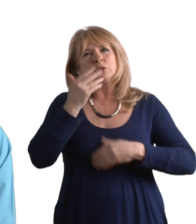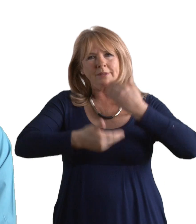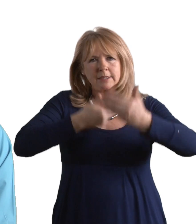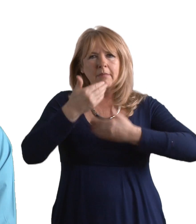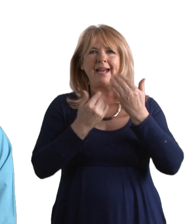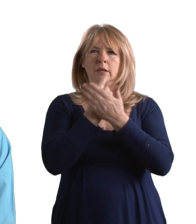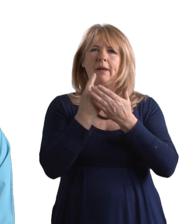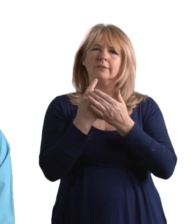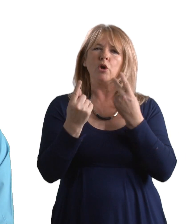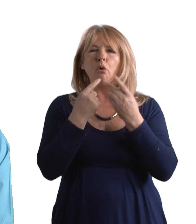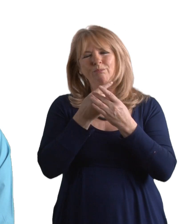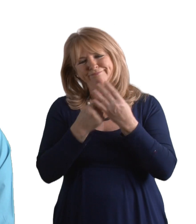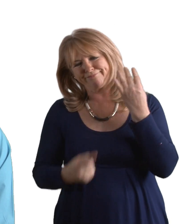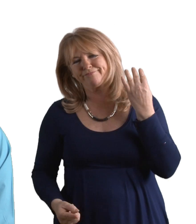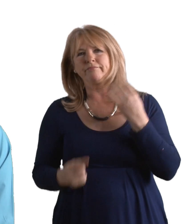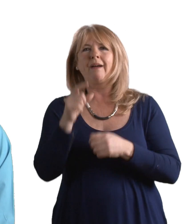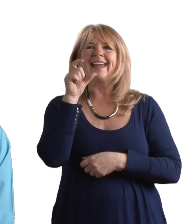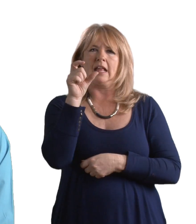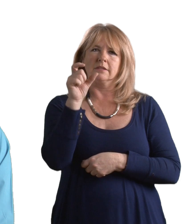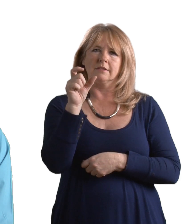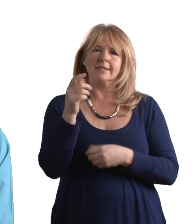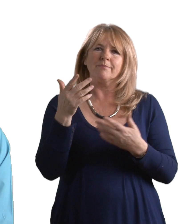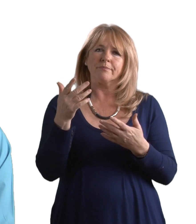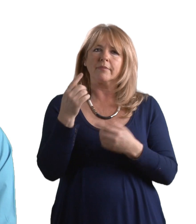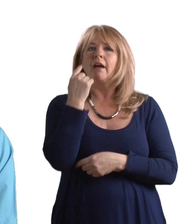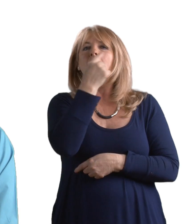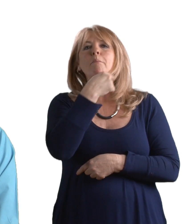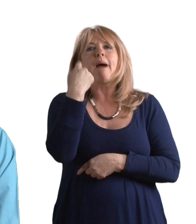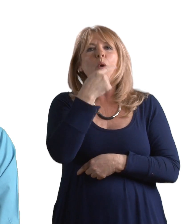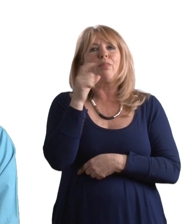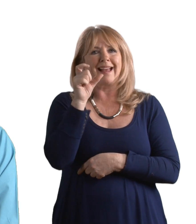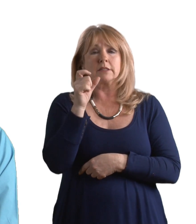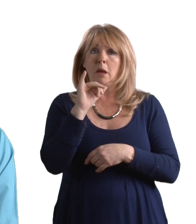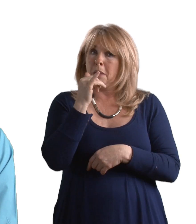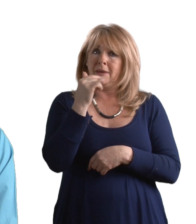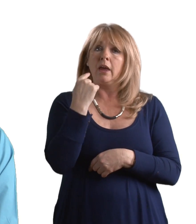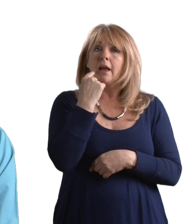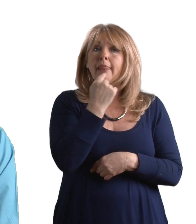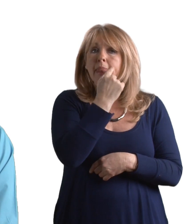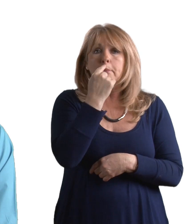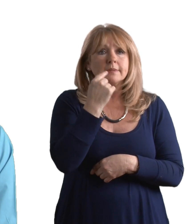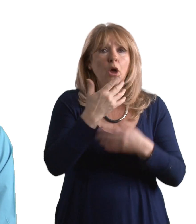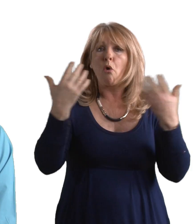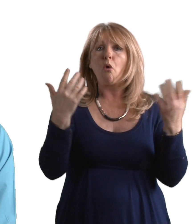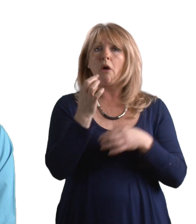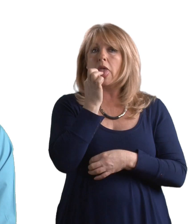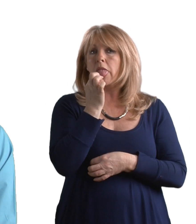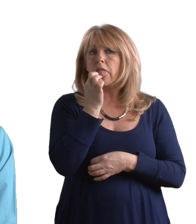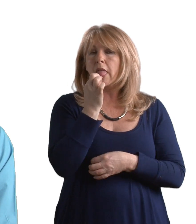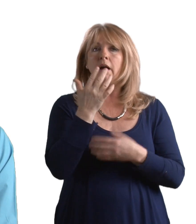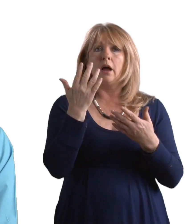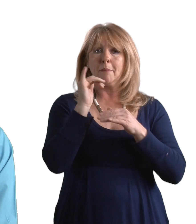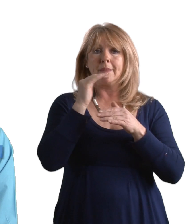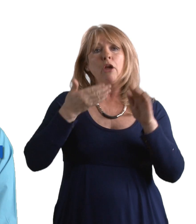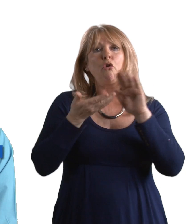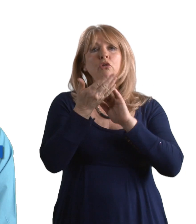I'm just going to talk about oral cancer specifically now for a moment. Oral or mouth cancer commonly involves the areas of the lips or tongue. It may also